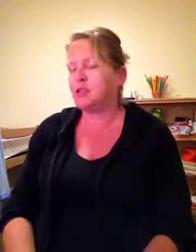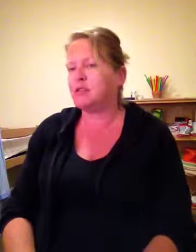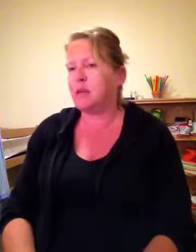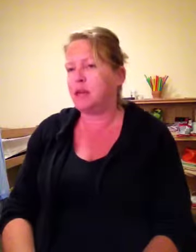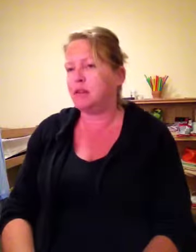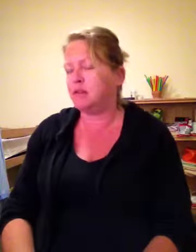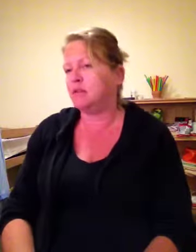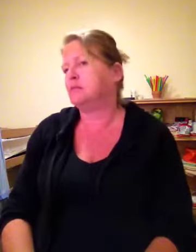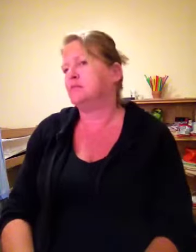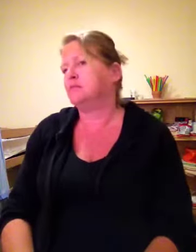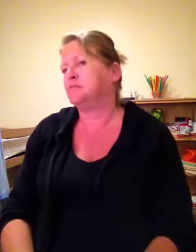this meeting.